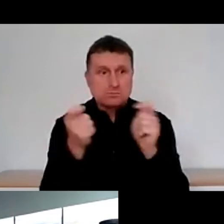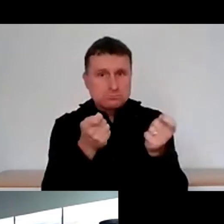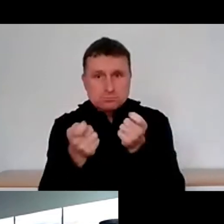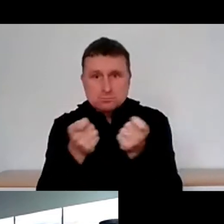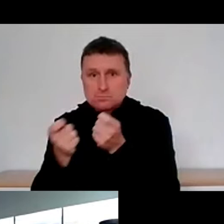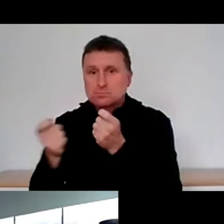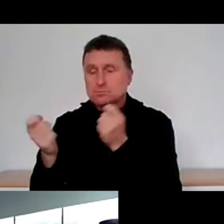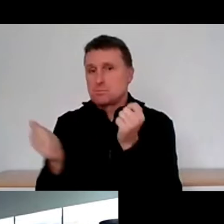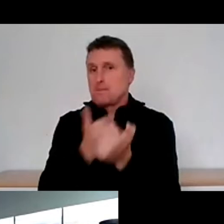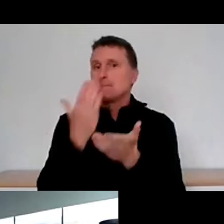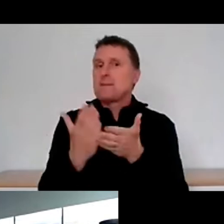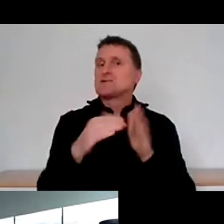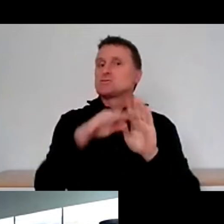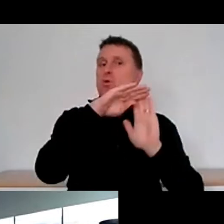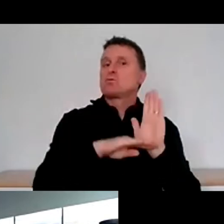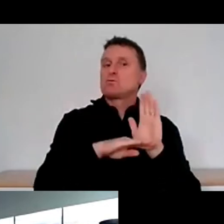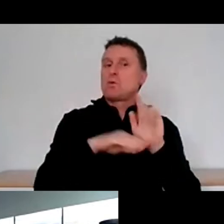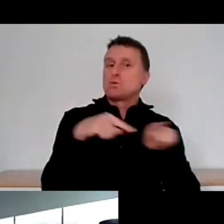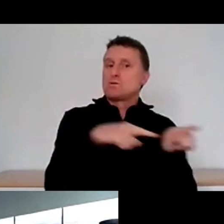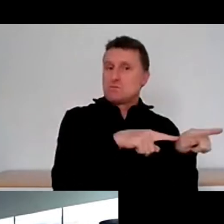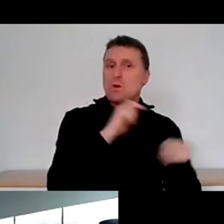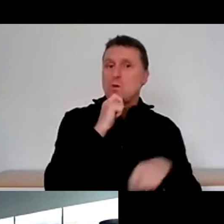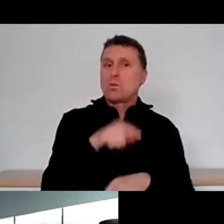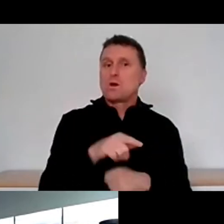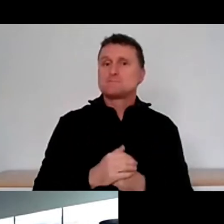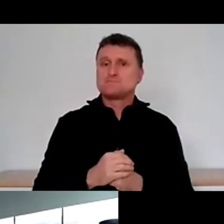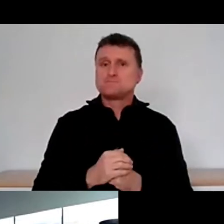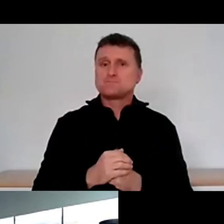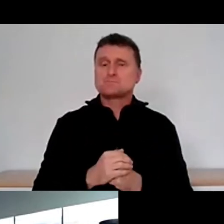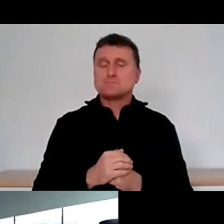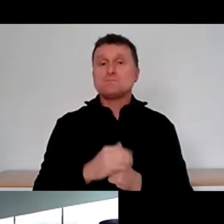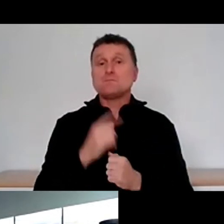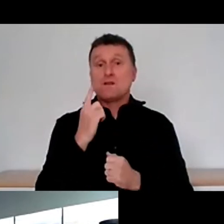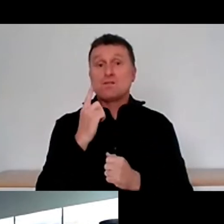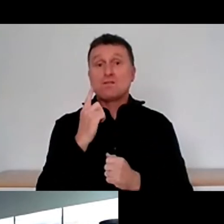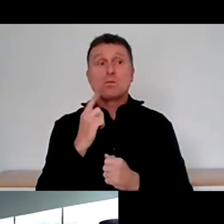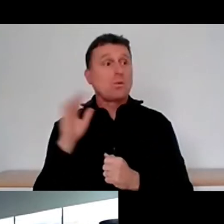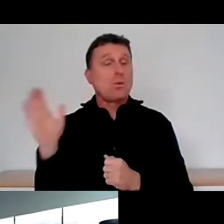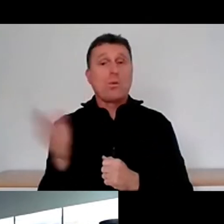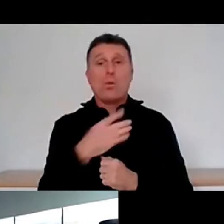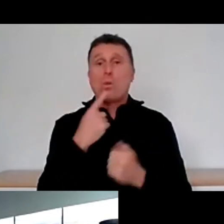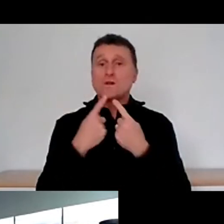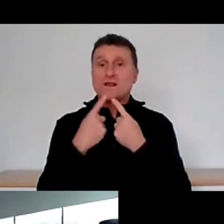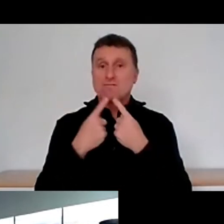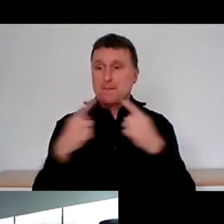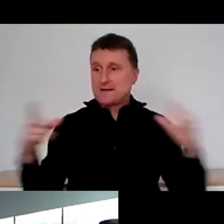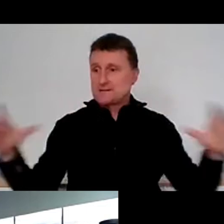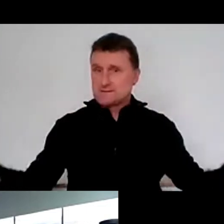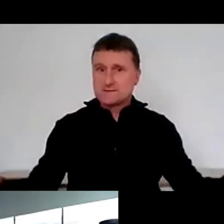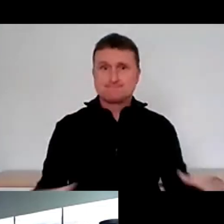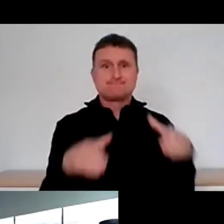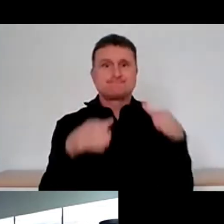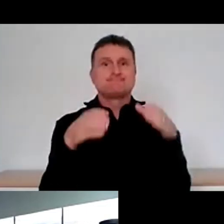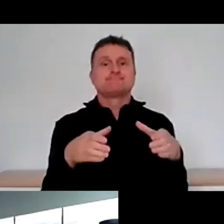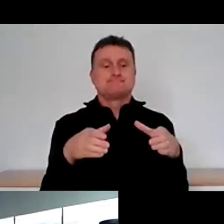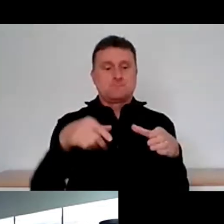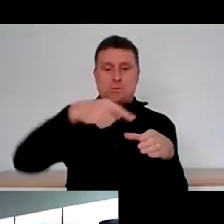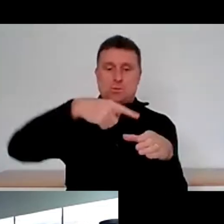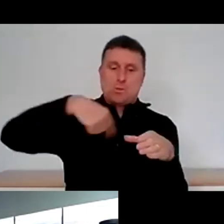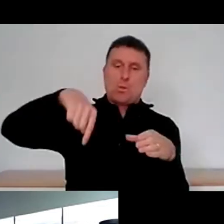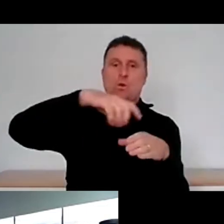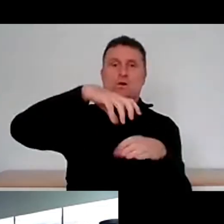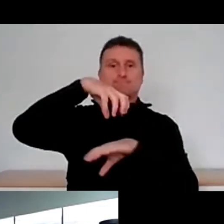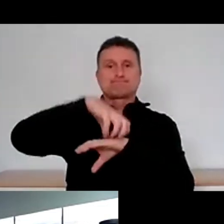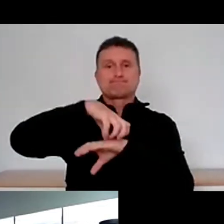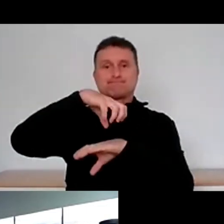go into in a moment, but bringing them all together to make them all work in a coordinated way that actually